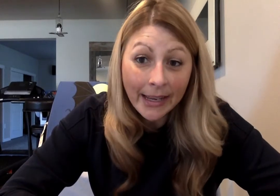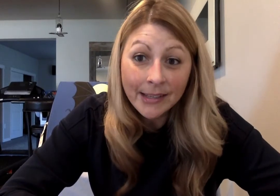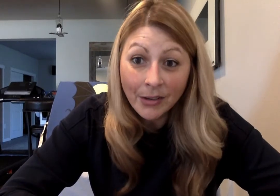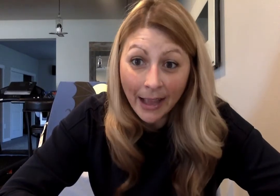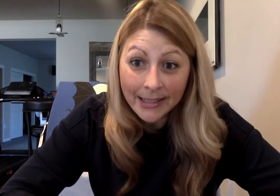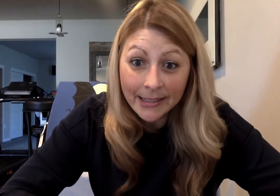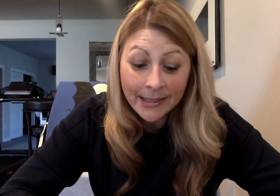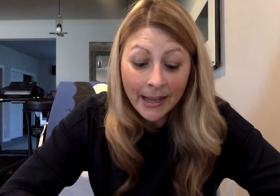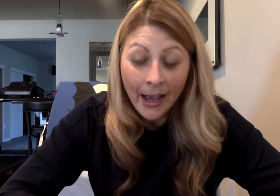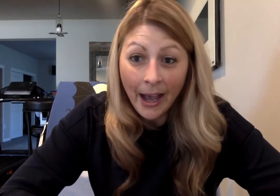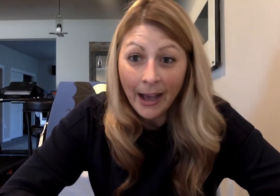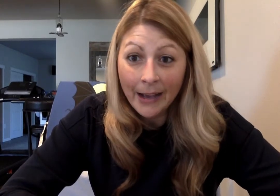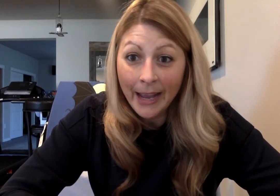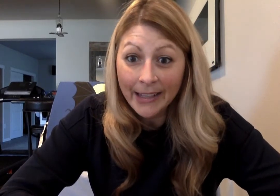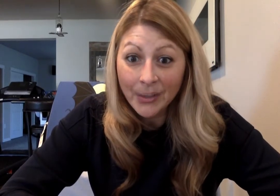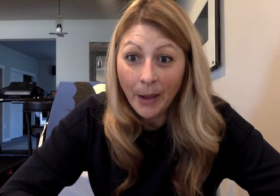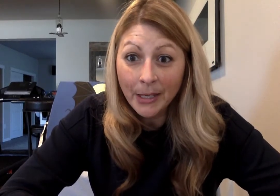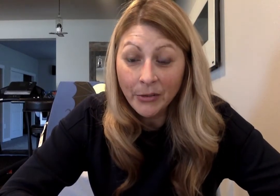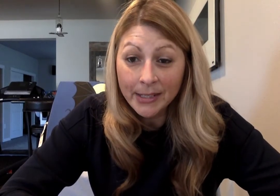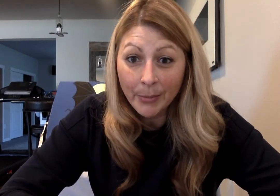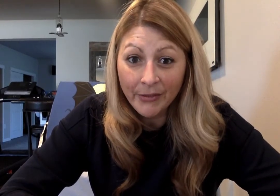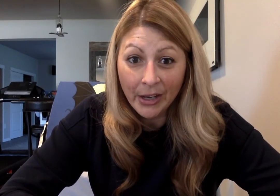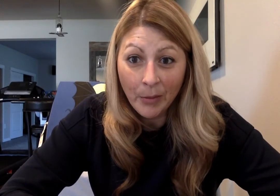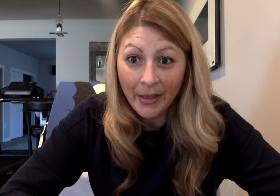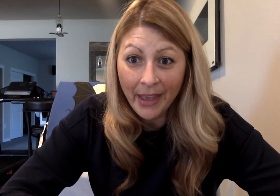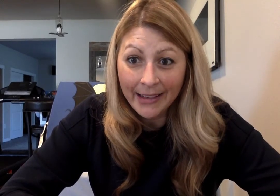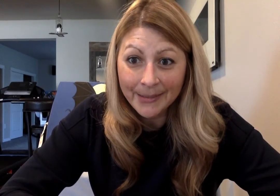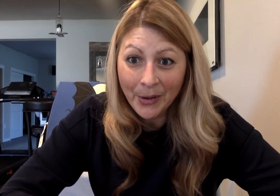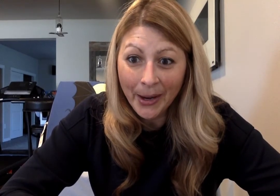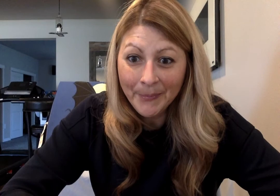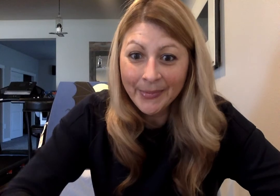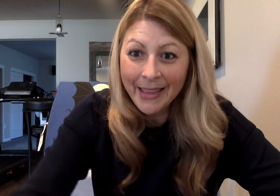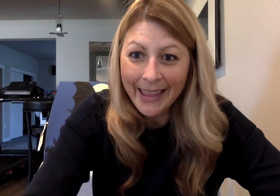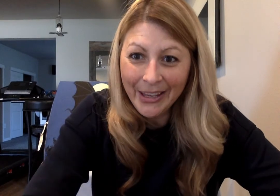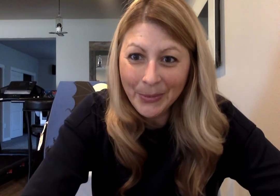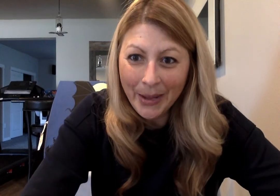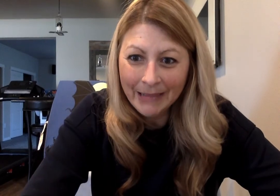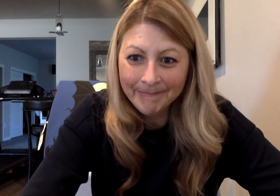ASL classes, and so I'm going to do a separate video about that. Okay, thank you. Bye.